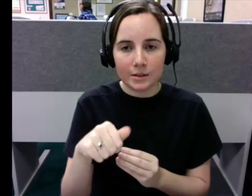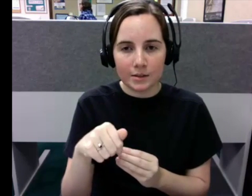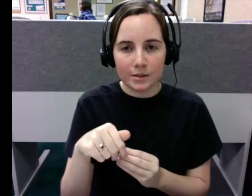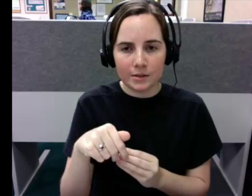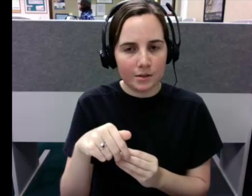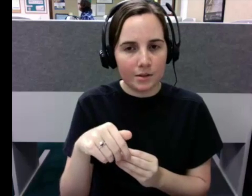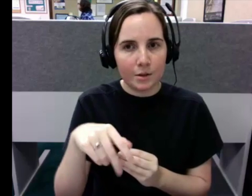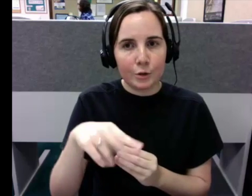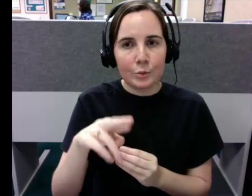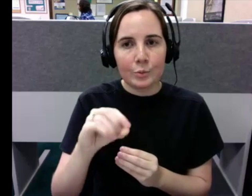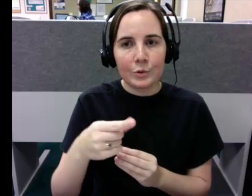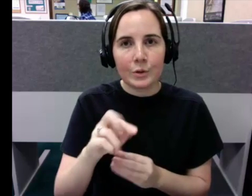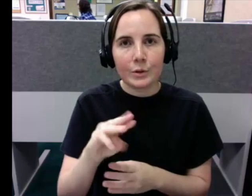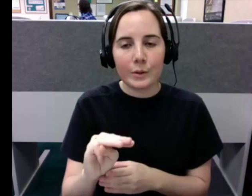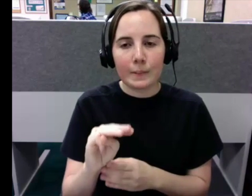1010.